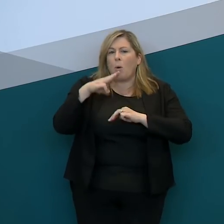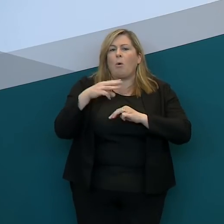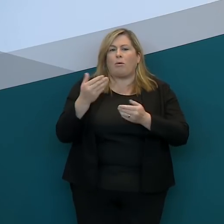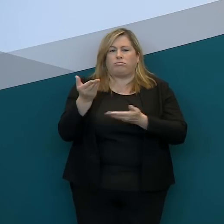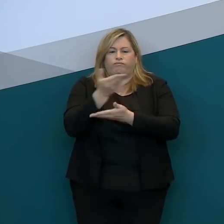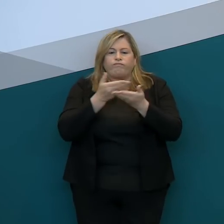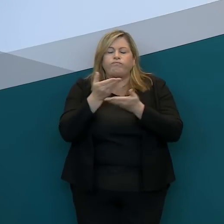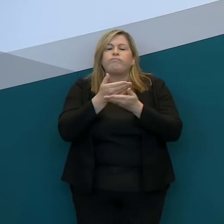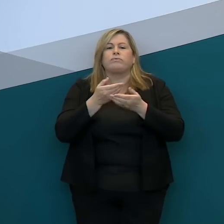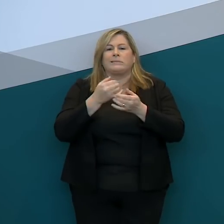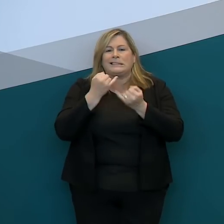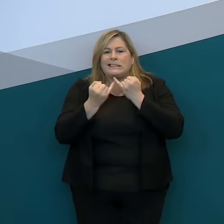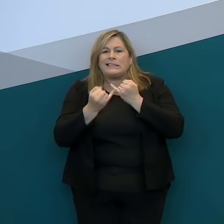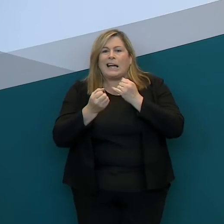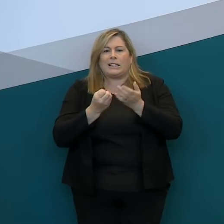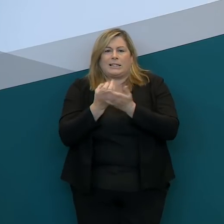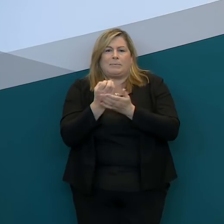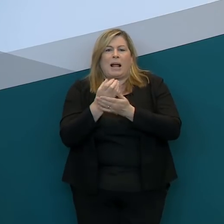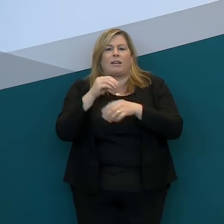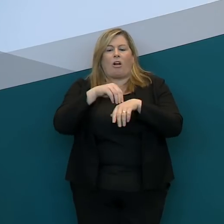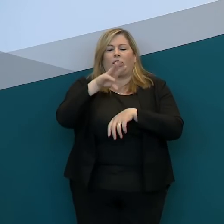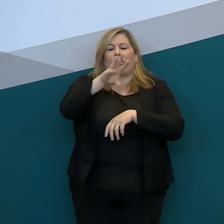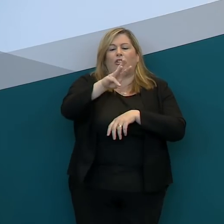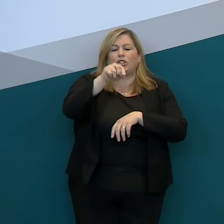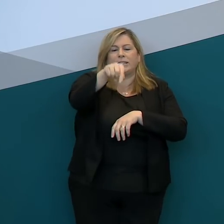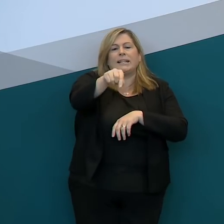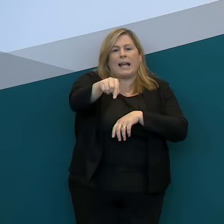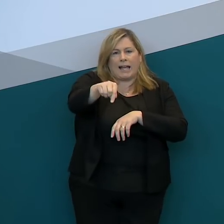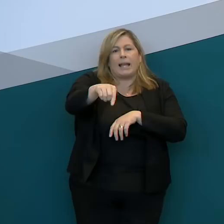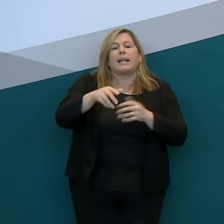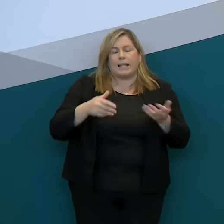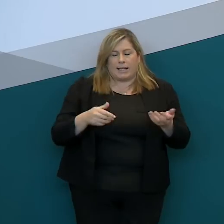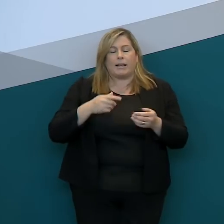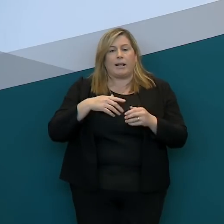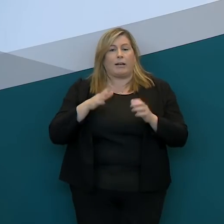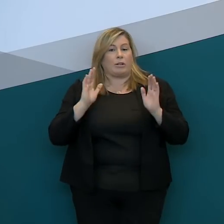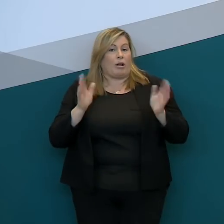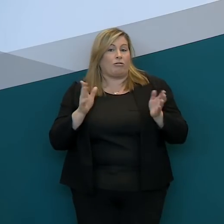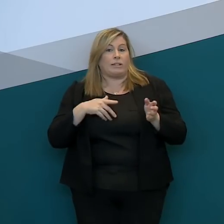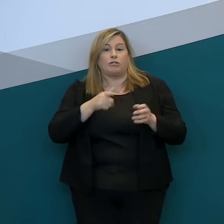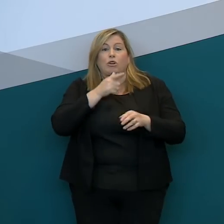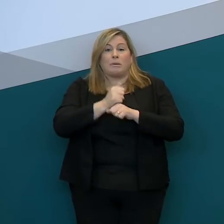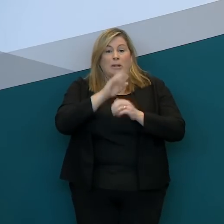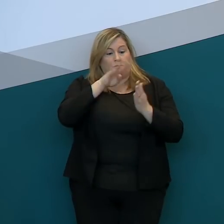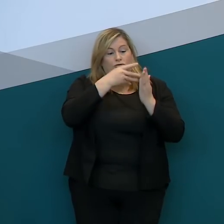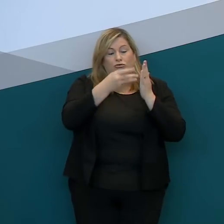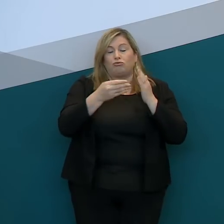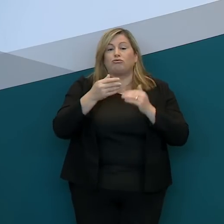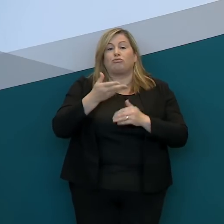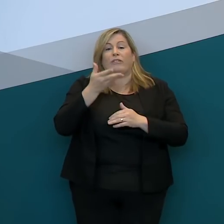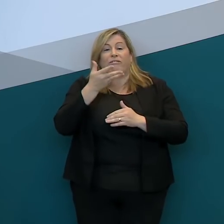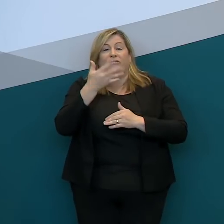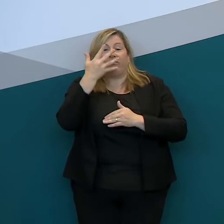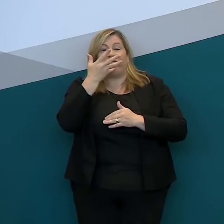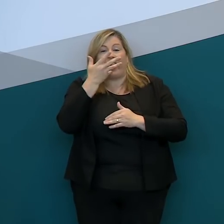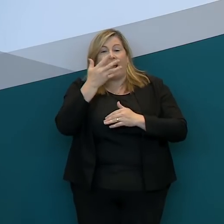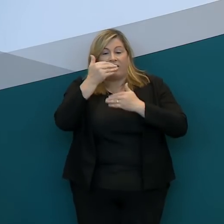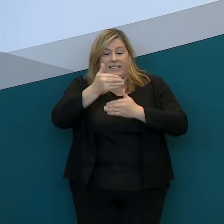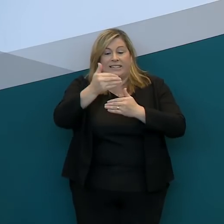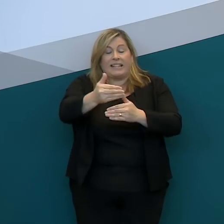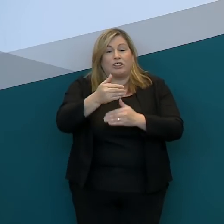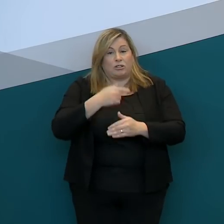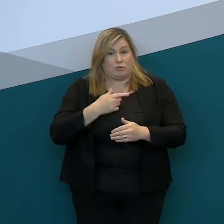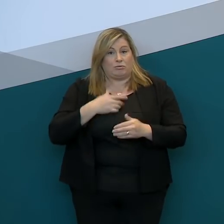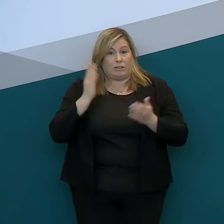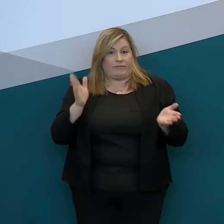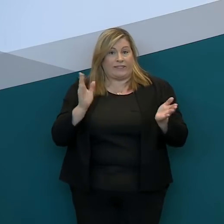relation. But yes, as we've said all along over the last couple of weeks since we presented our advice on the roadmap, if you like, to government, we do see that in the